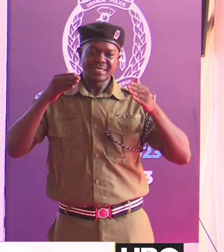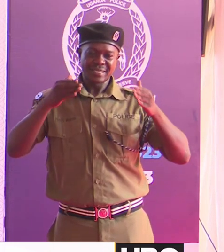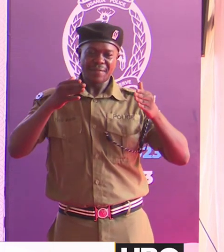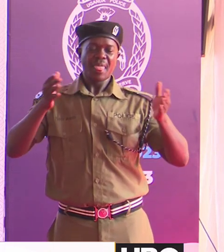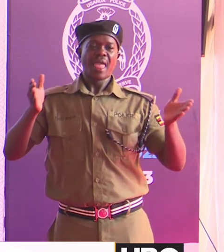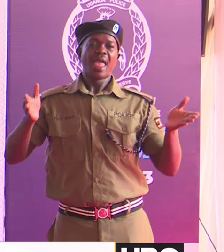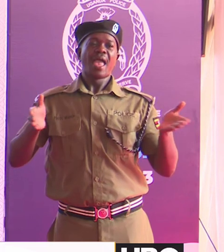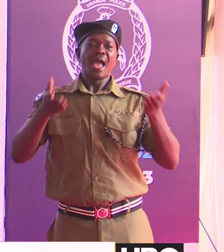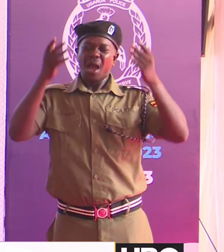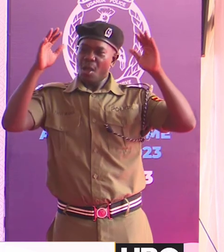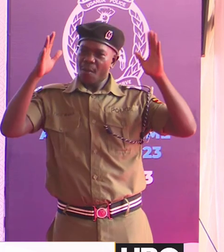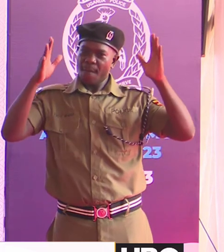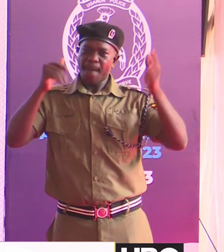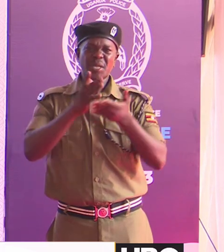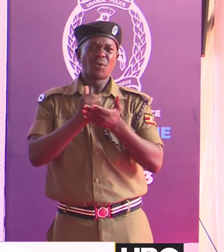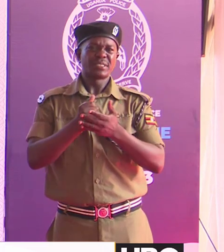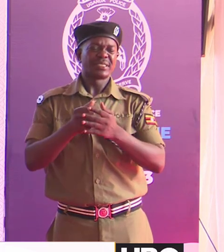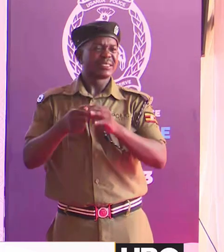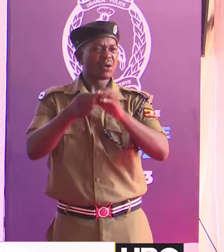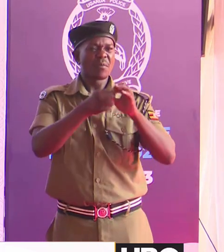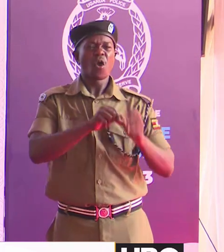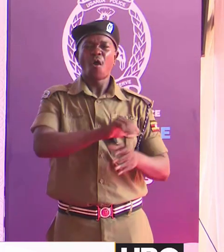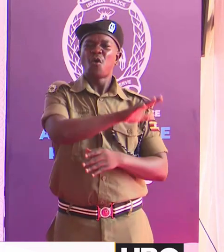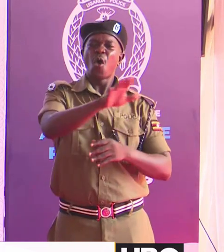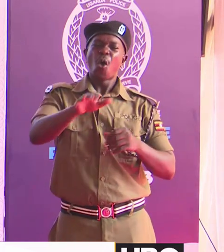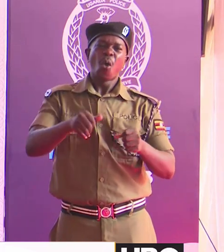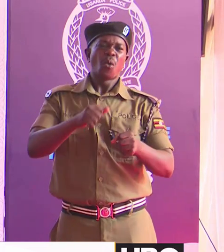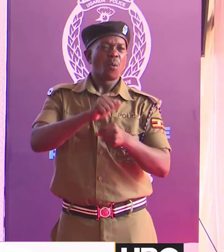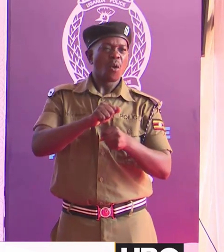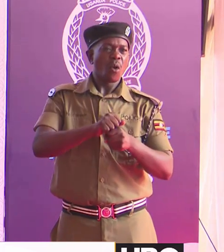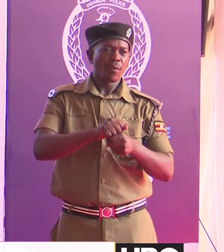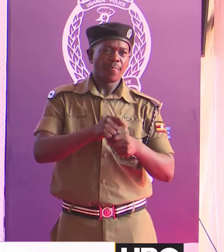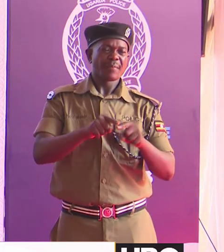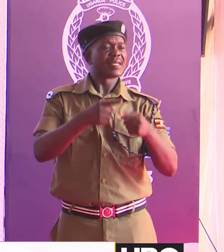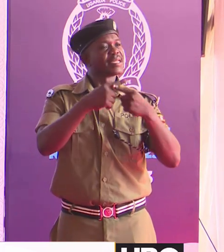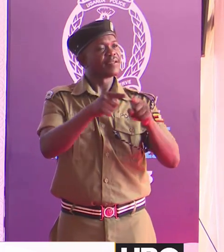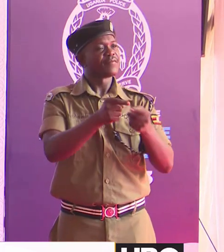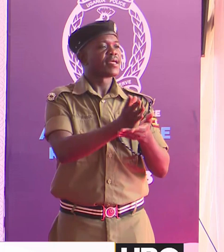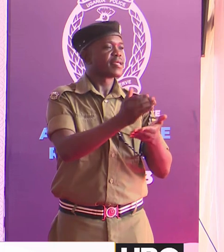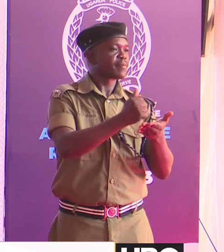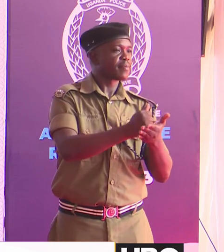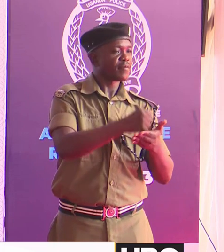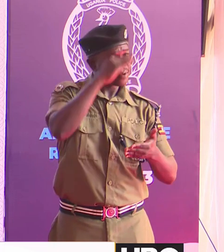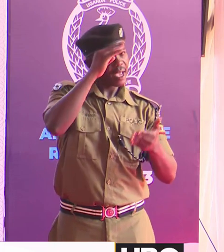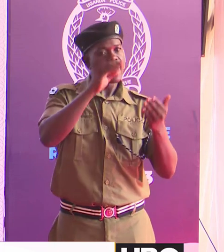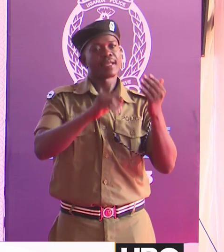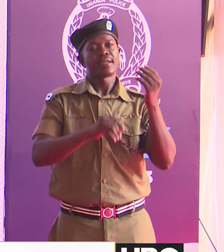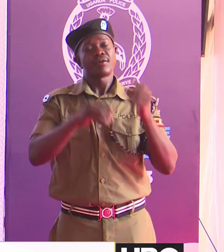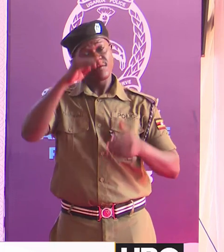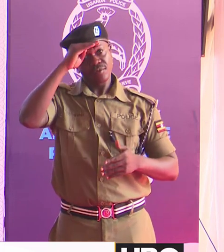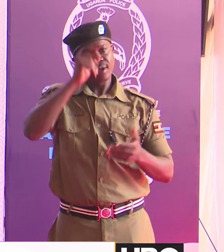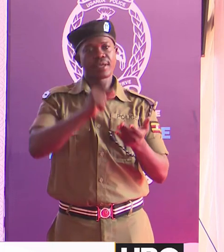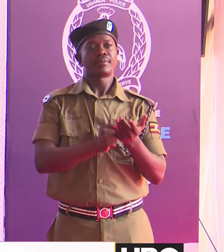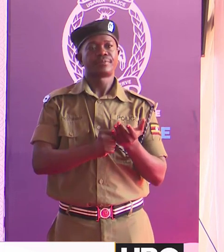of all the efforts of our colleagues in the different parts and departments of the Uganda Police and other